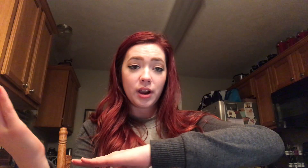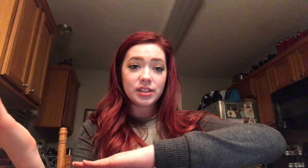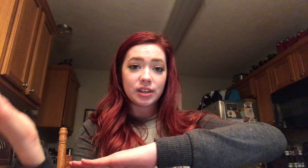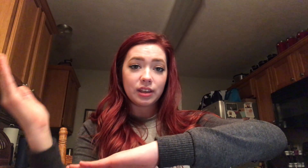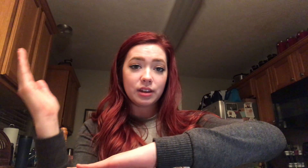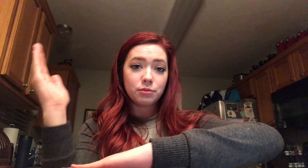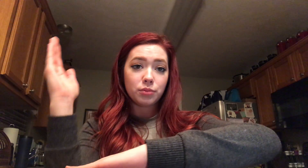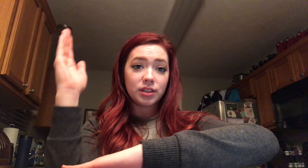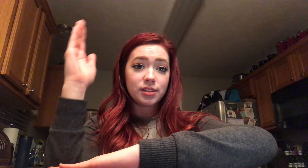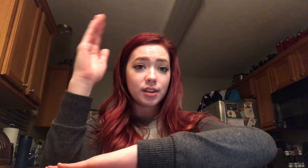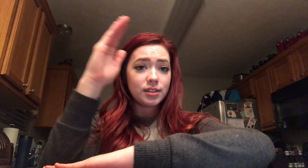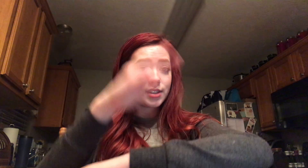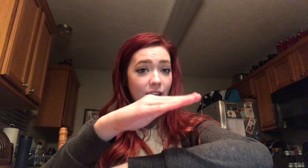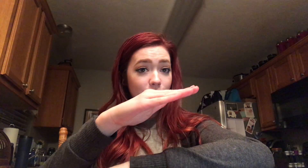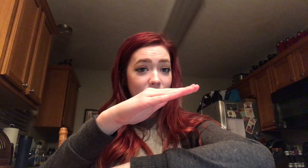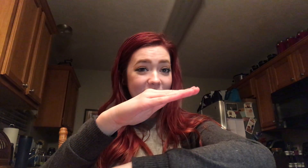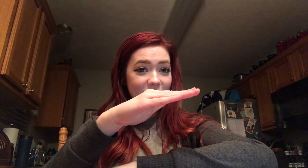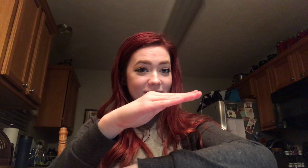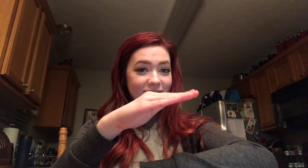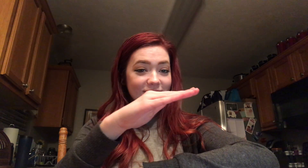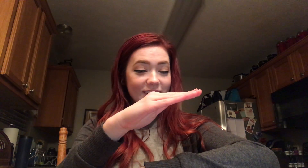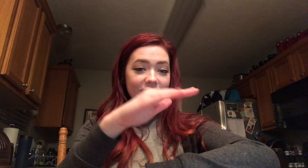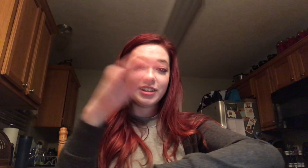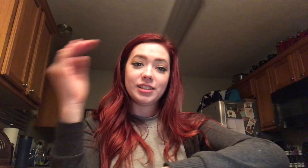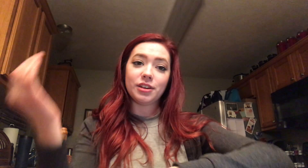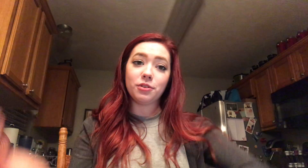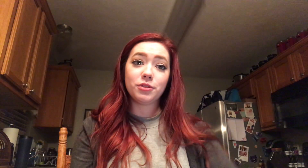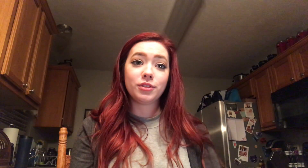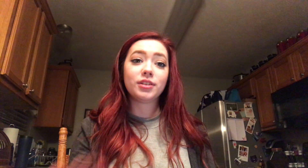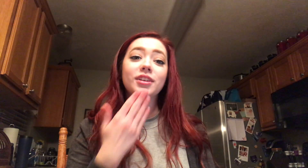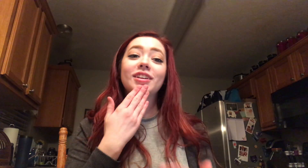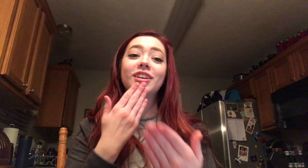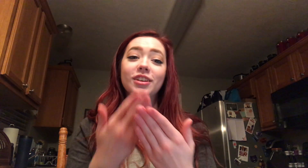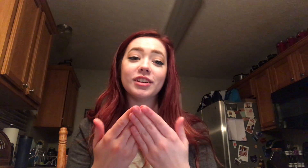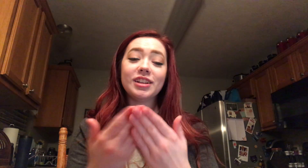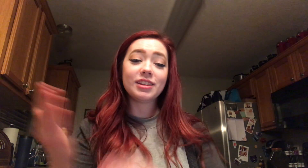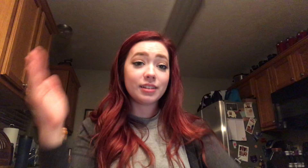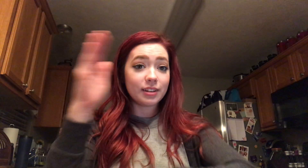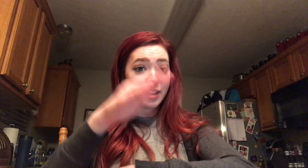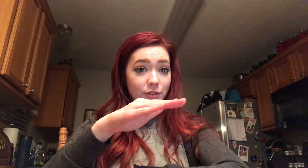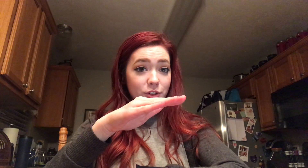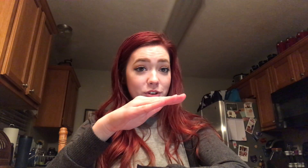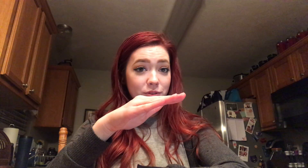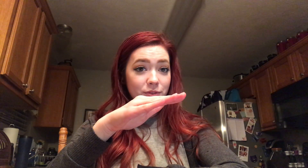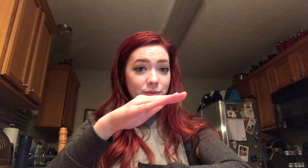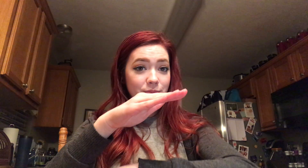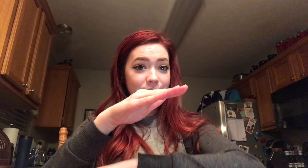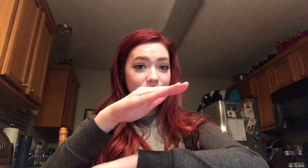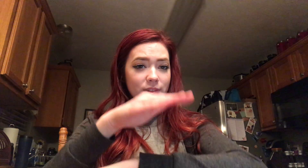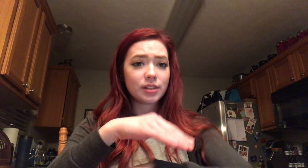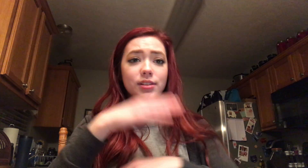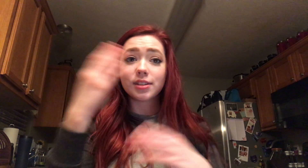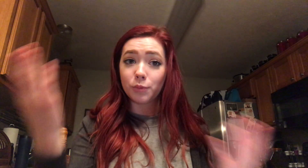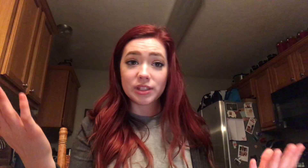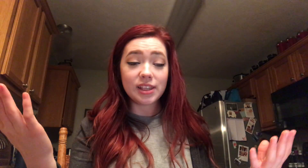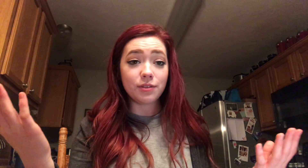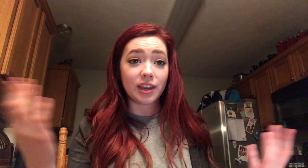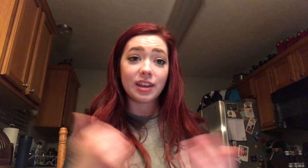horizon again, but the sun's halfway down. So, good afternoon. Someone's leaving.